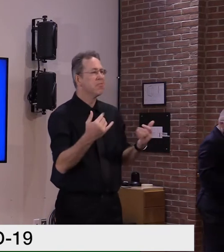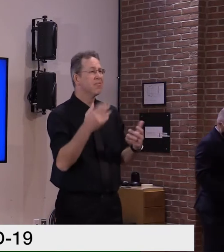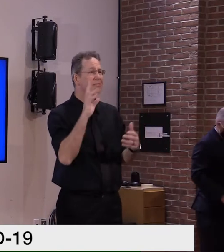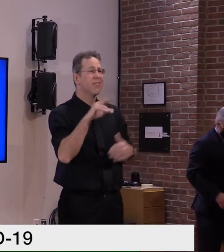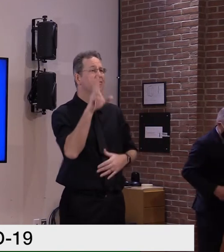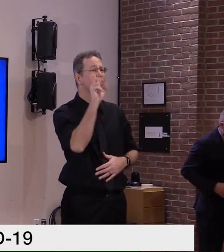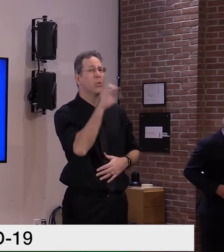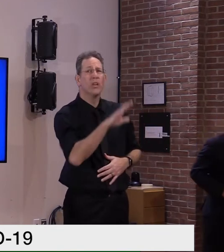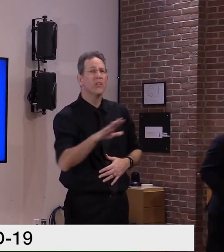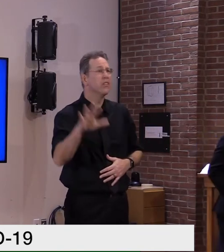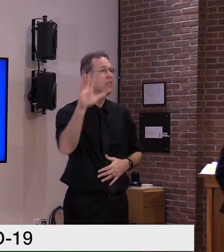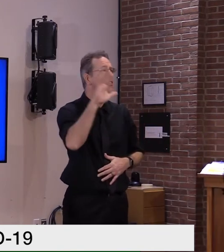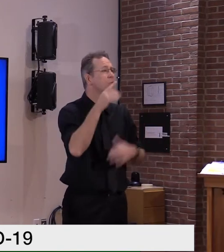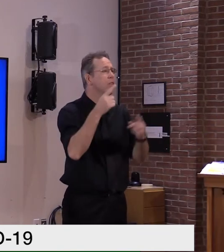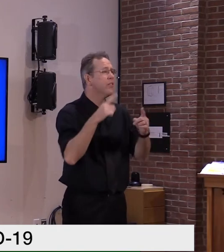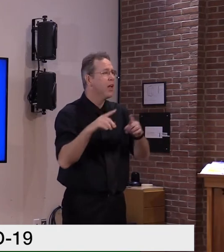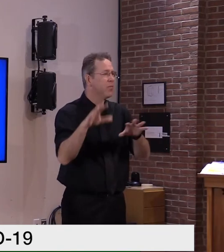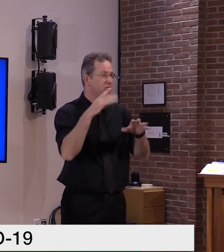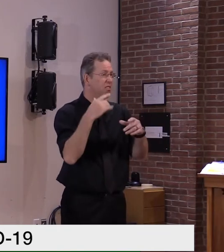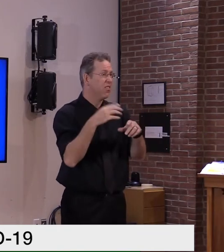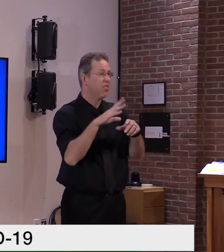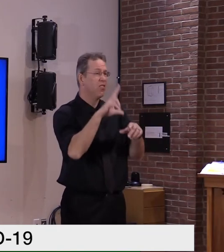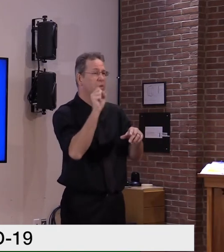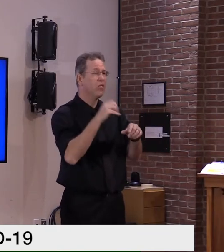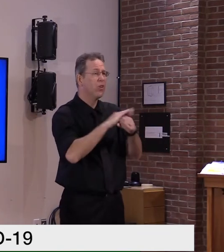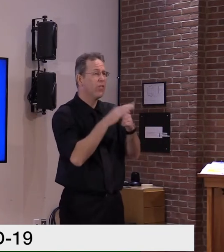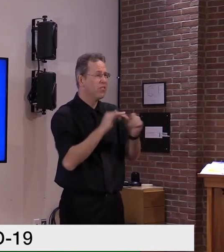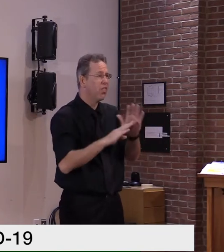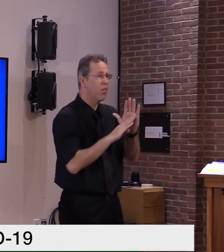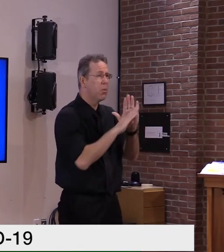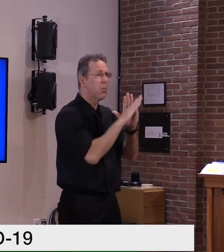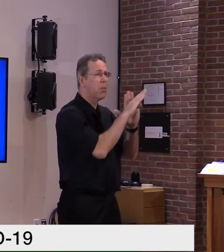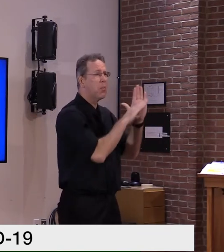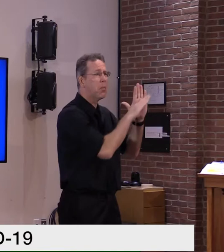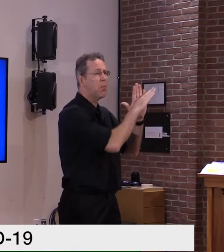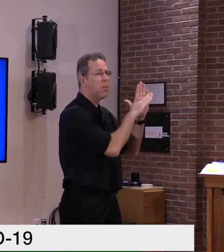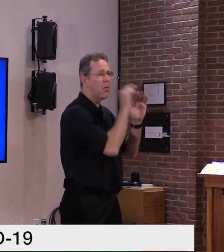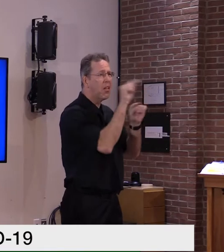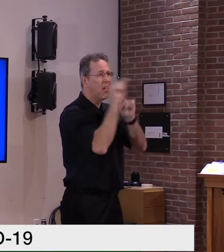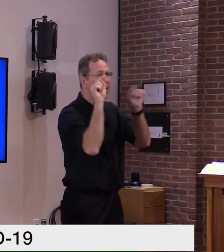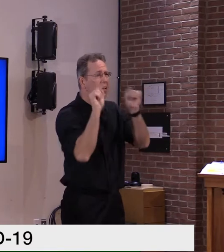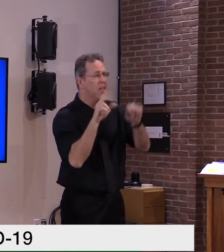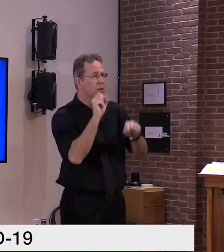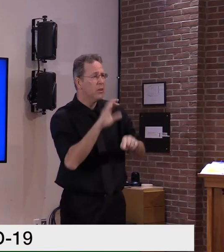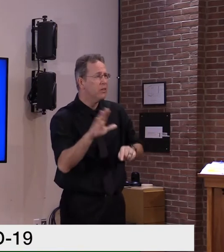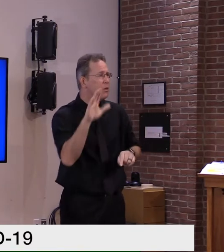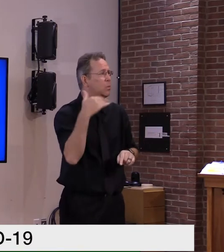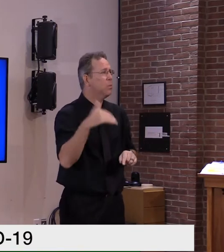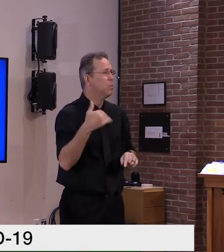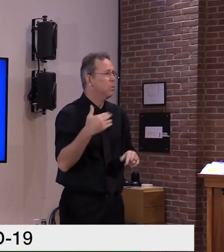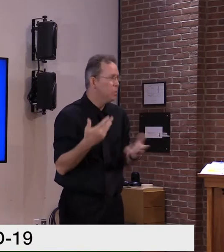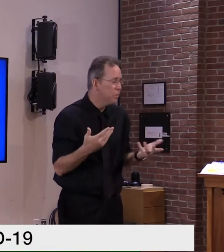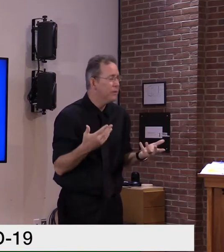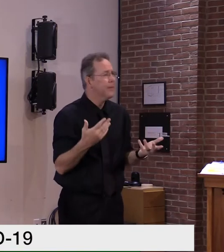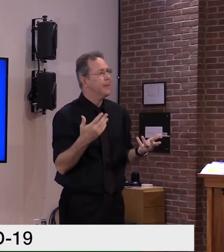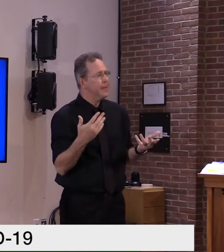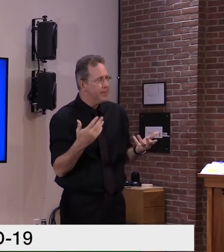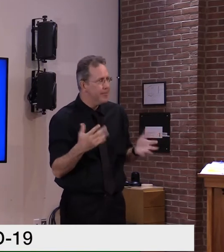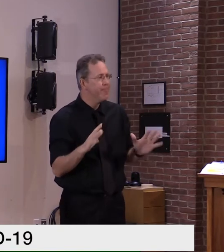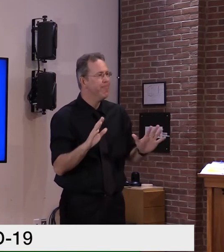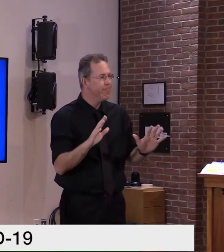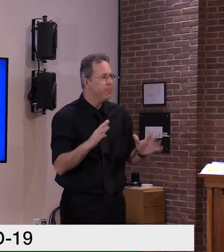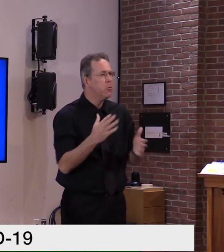considerable challenges with COVID-19, today here in Vermont, there is some reason for cautious optimism, as the